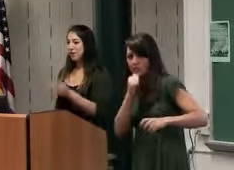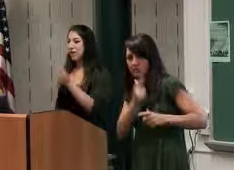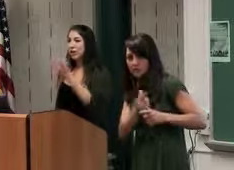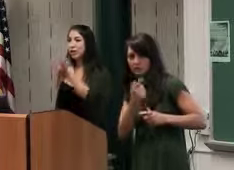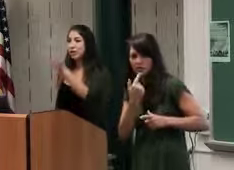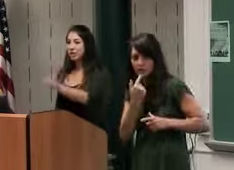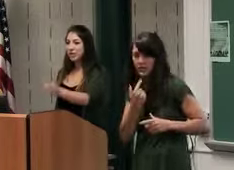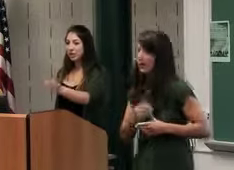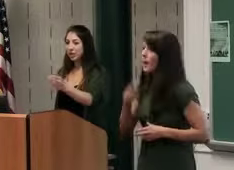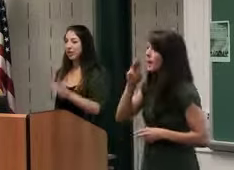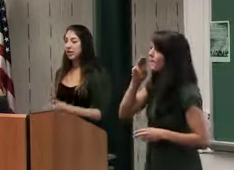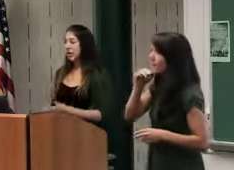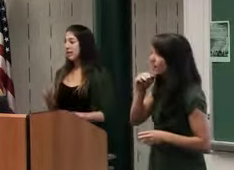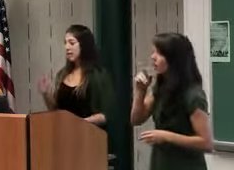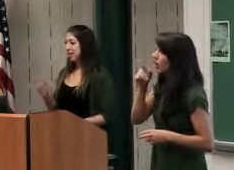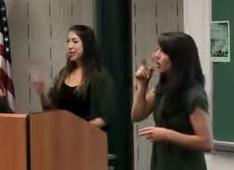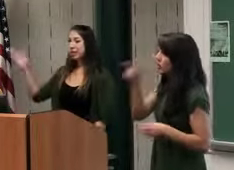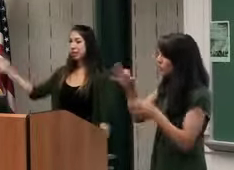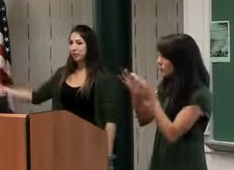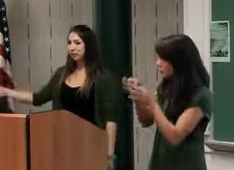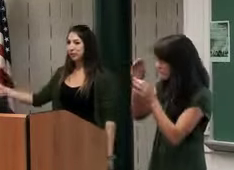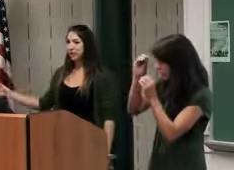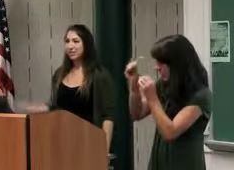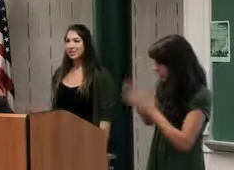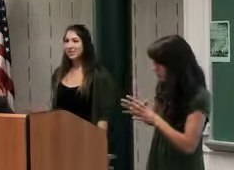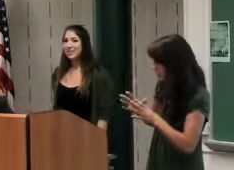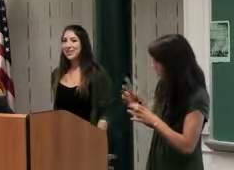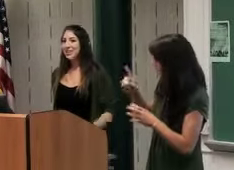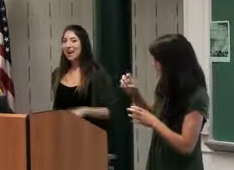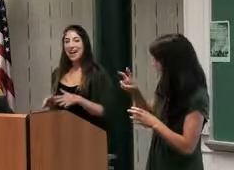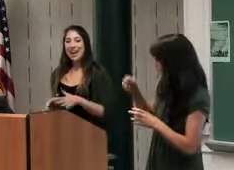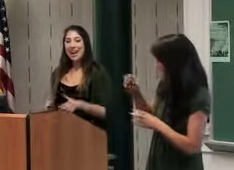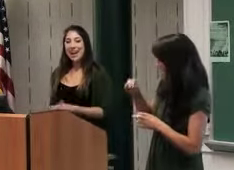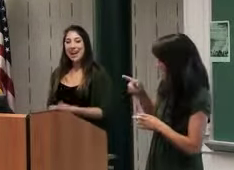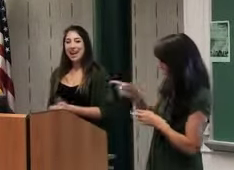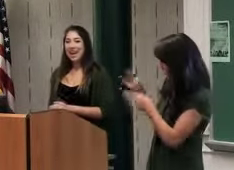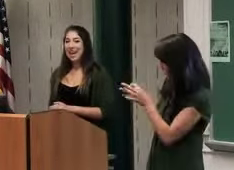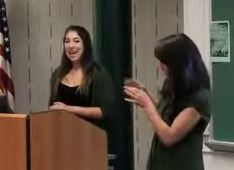Monica, you do the teacher, and Devan, you do the students.